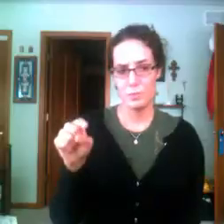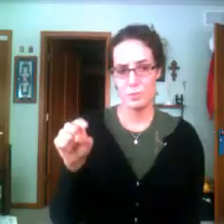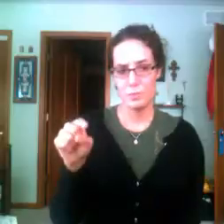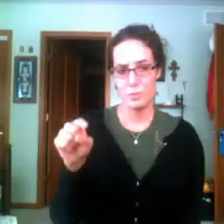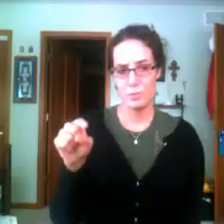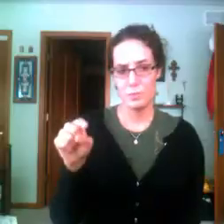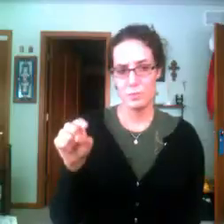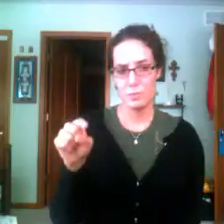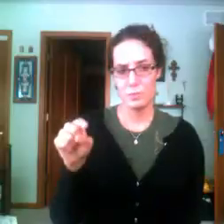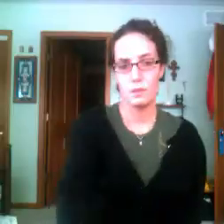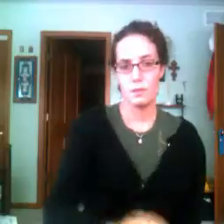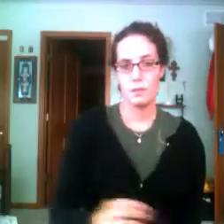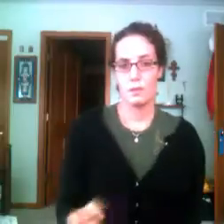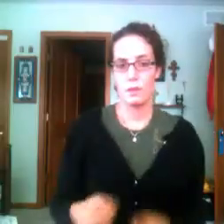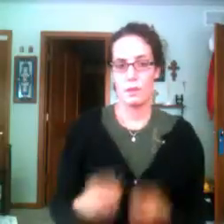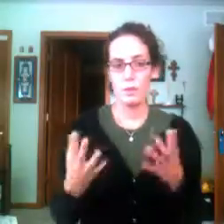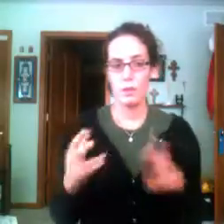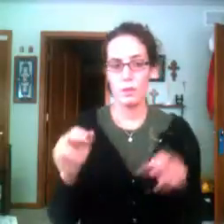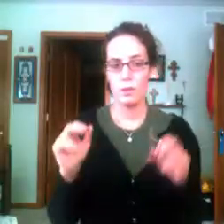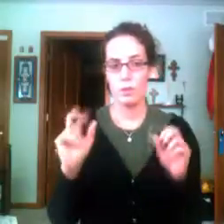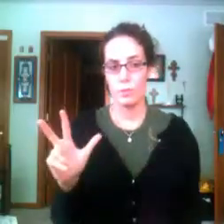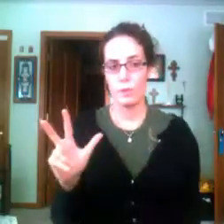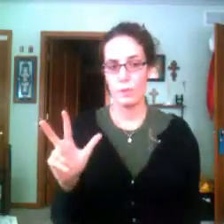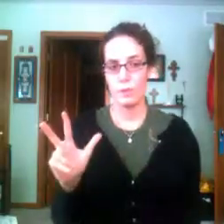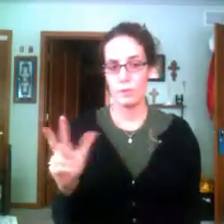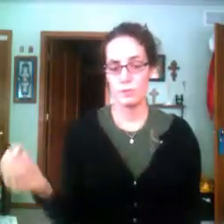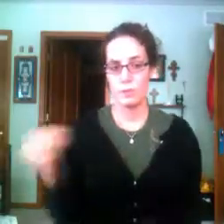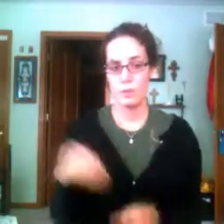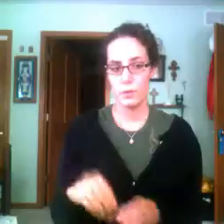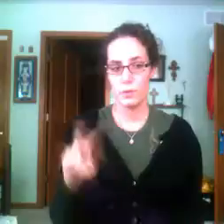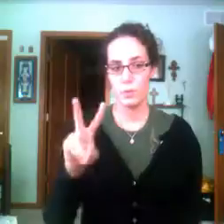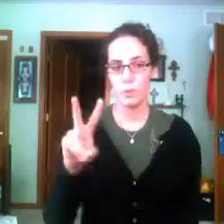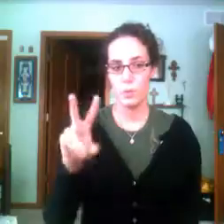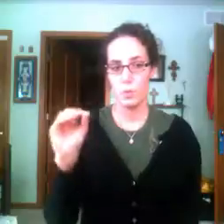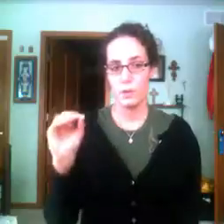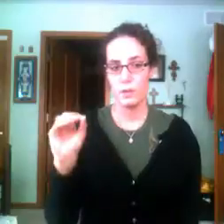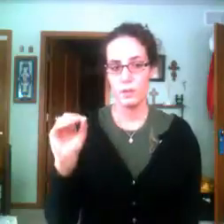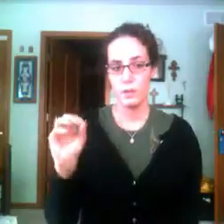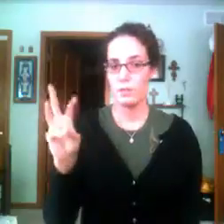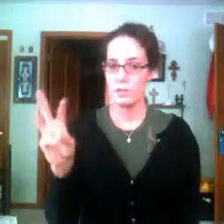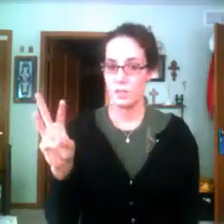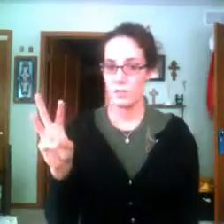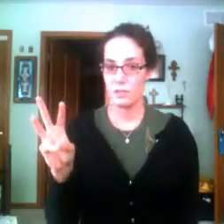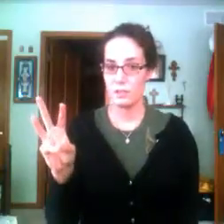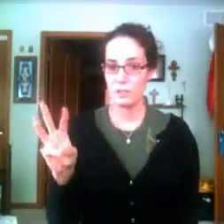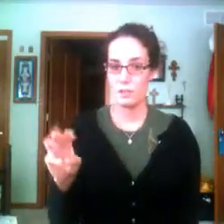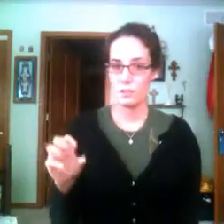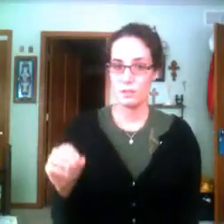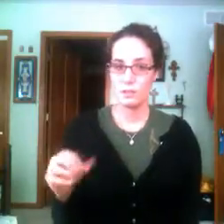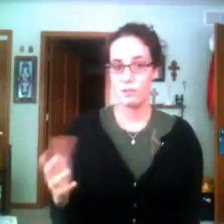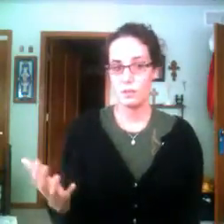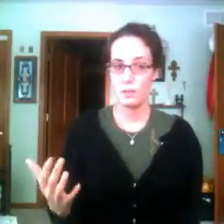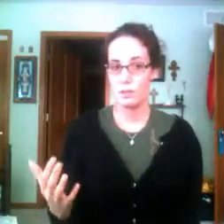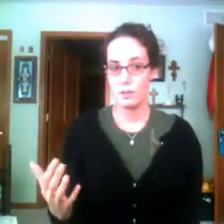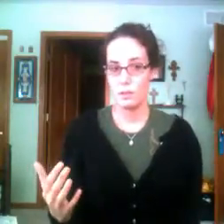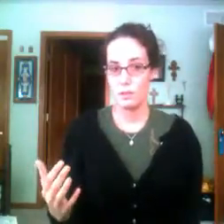say, well, how many 3 fits into 20? Well, 6 of those. 6 times, I'm going to do this, by the way, the American way of